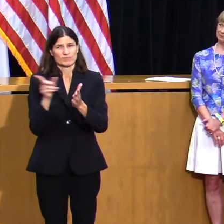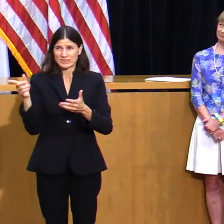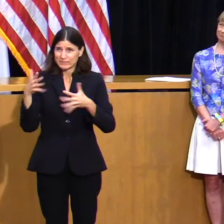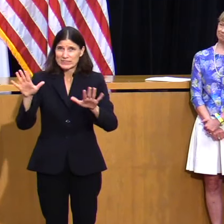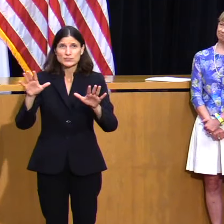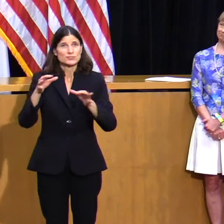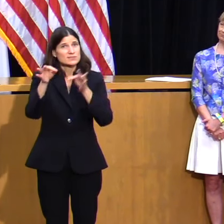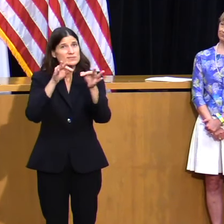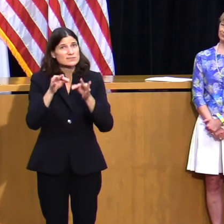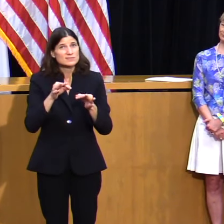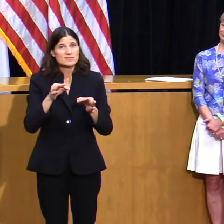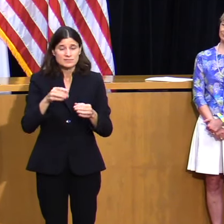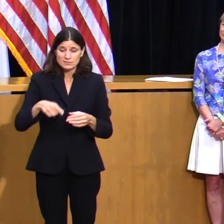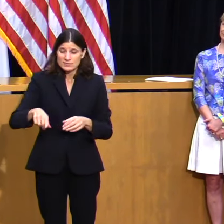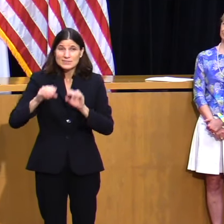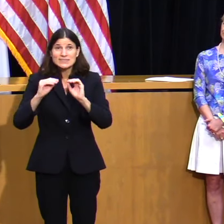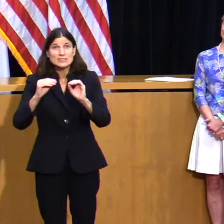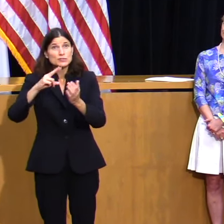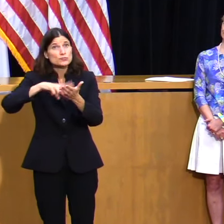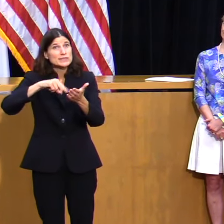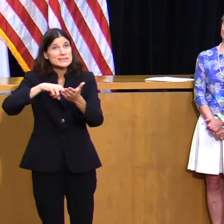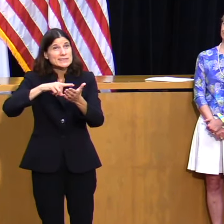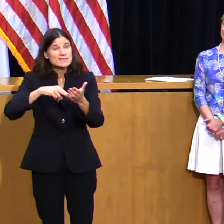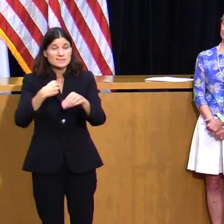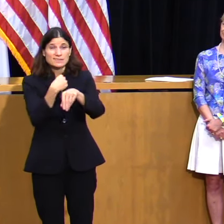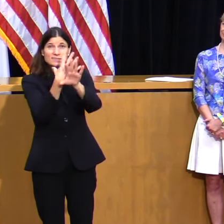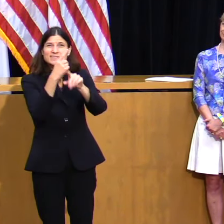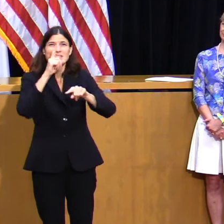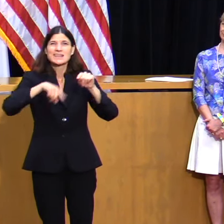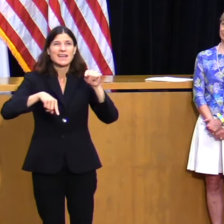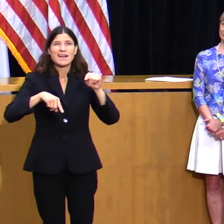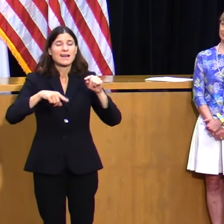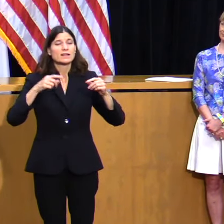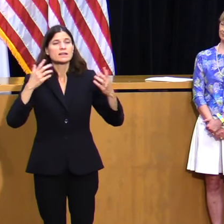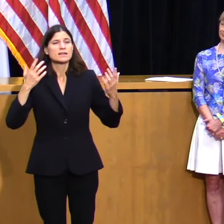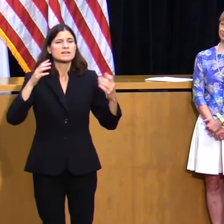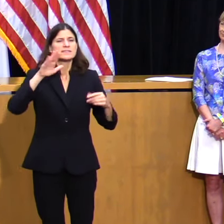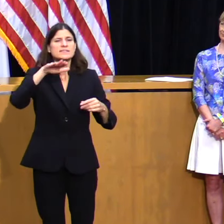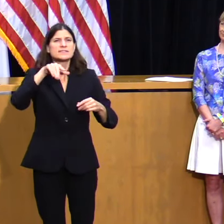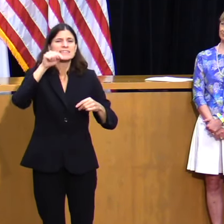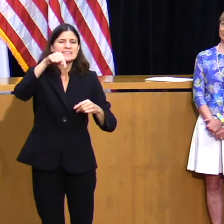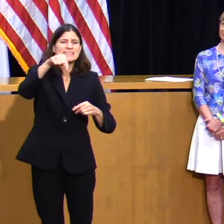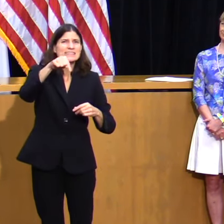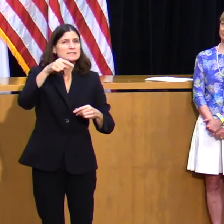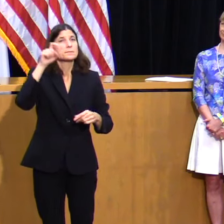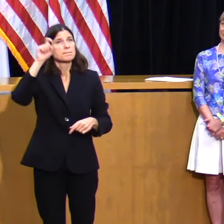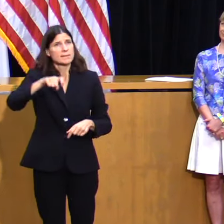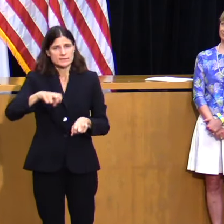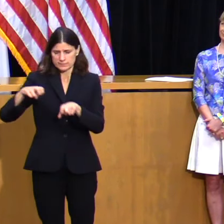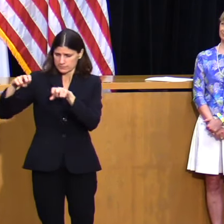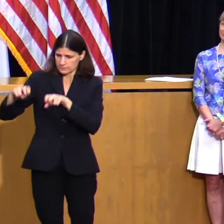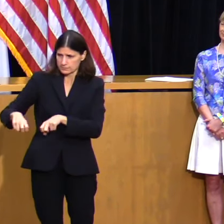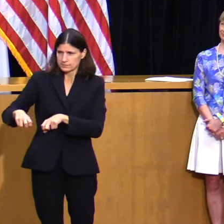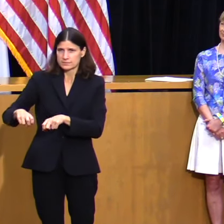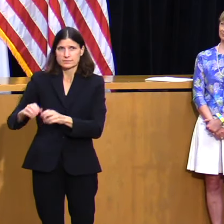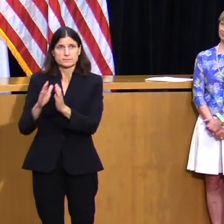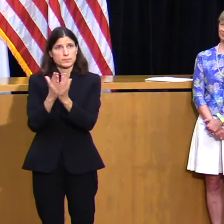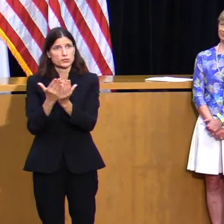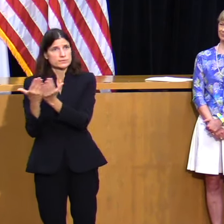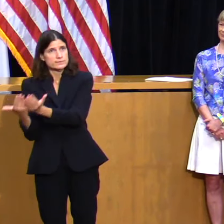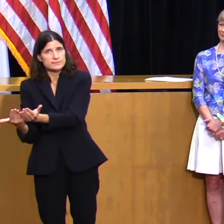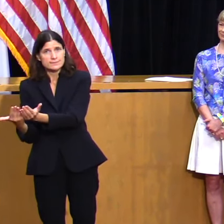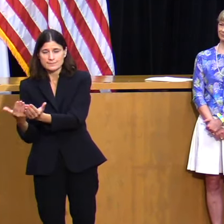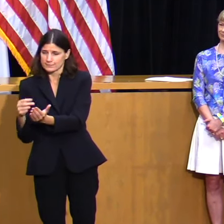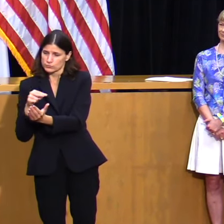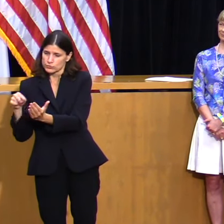read remotely is not something I'm aware has ever been done particularly successfully.